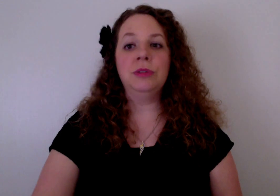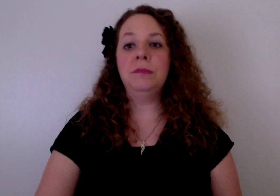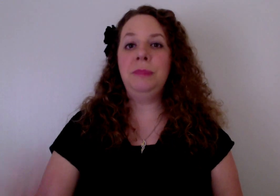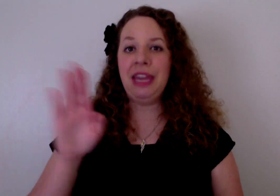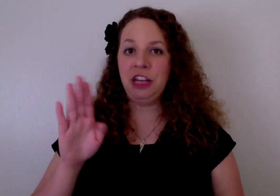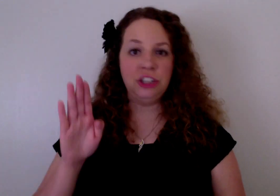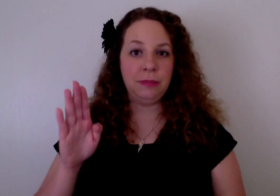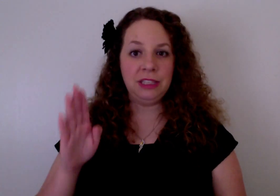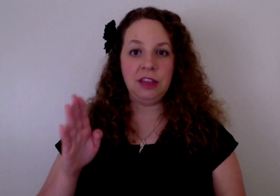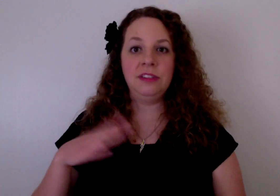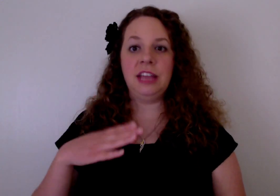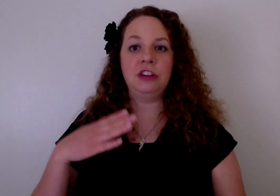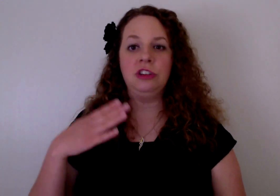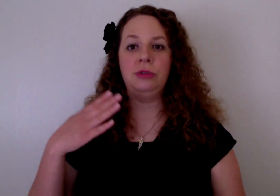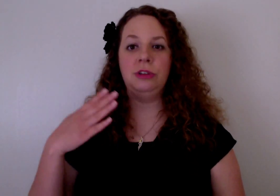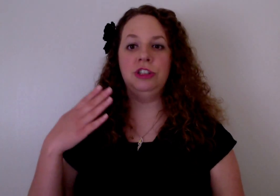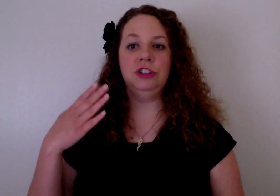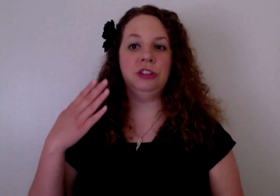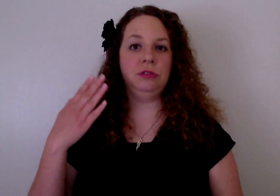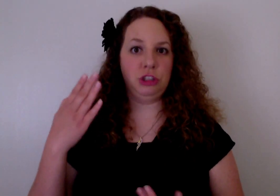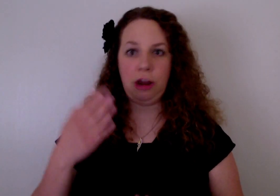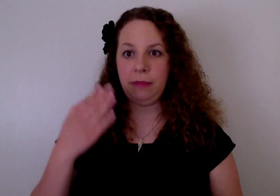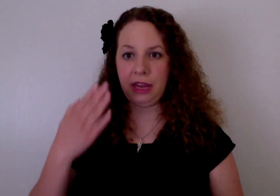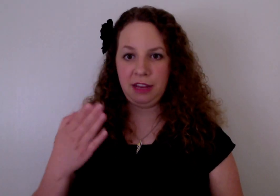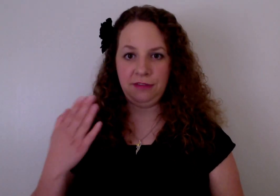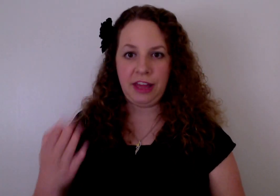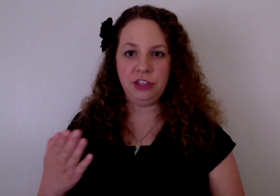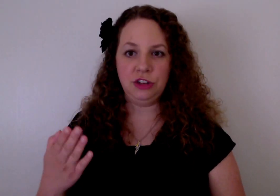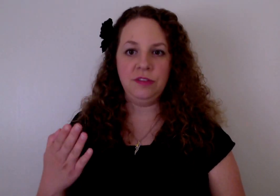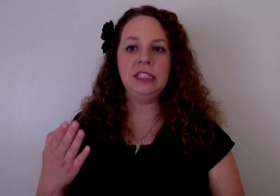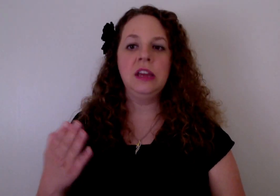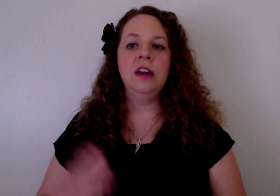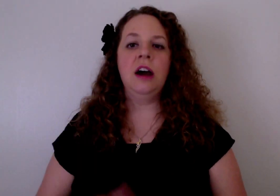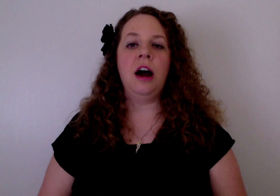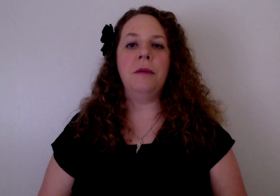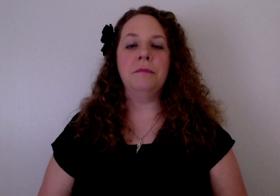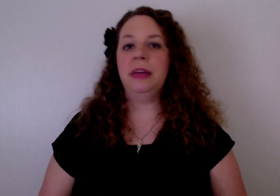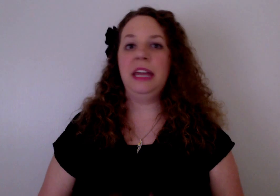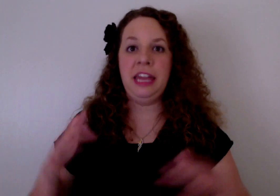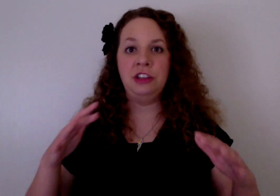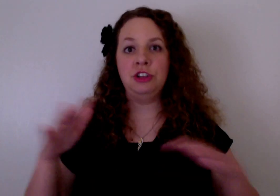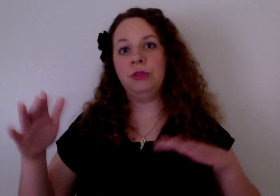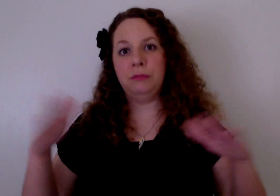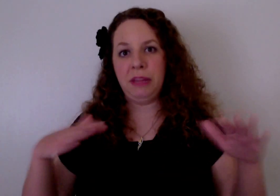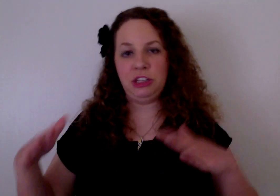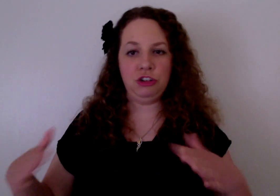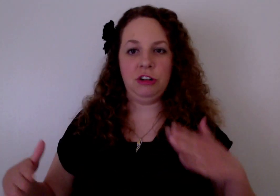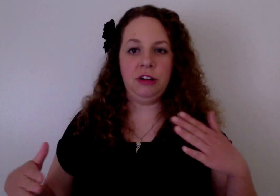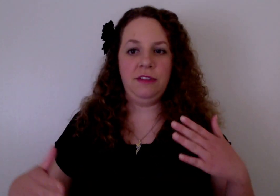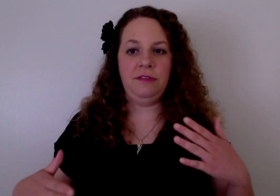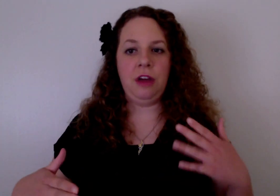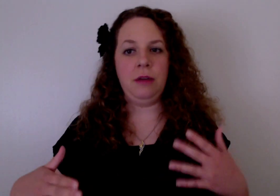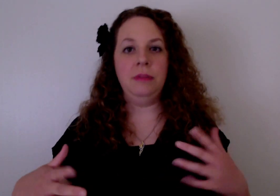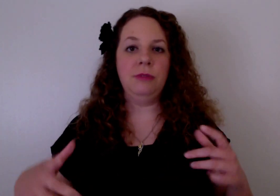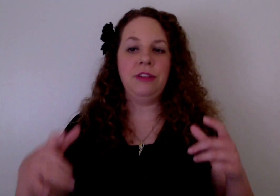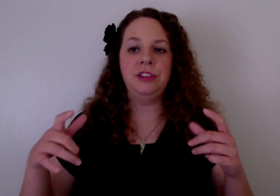the B handshape itself is actually going to just describe any flat surface. But it can show the mixture if, rather than